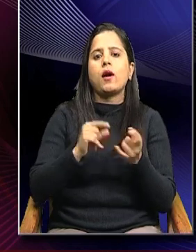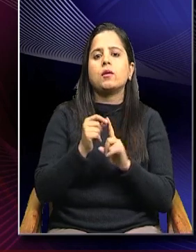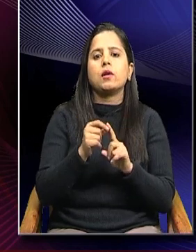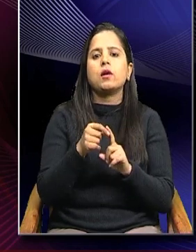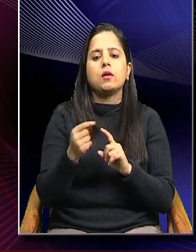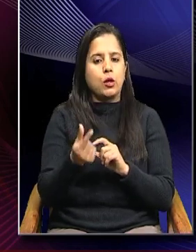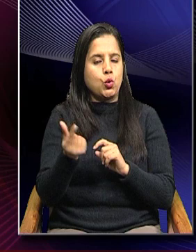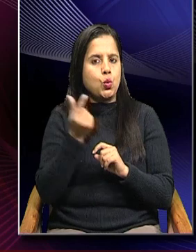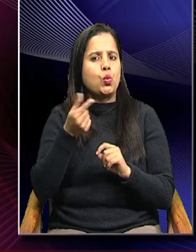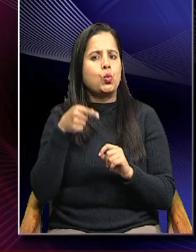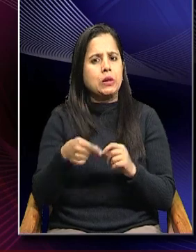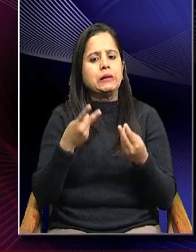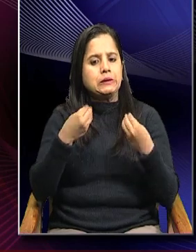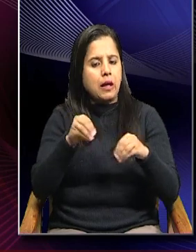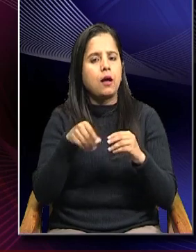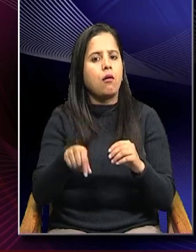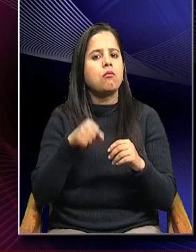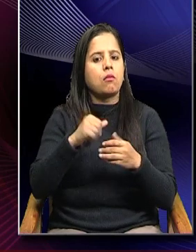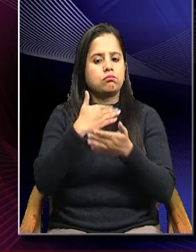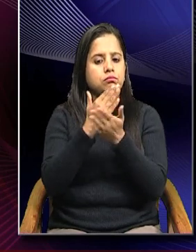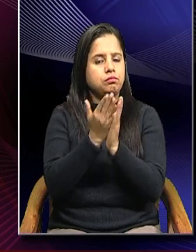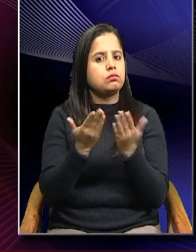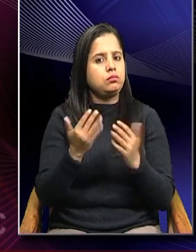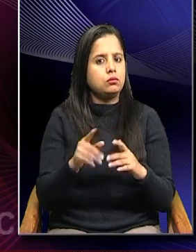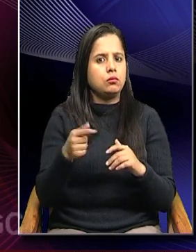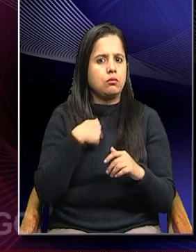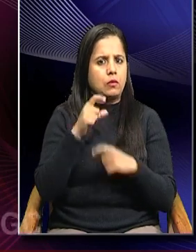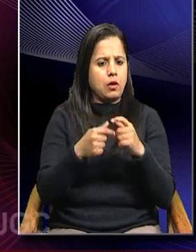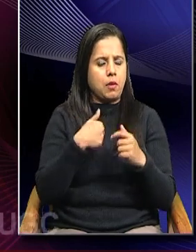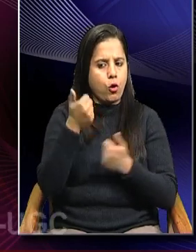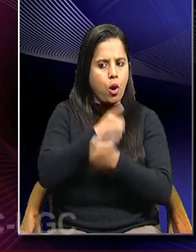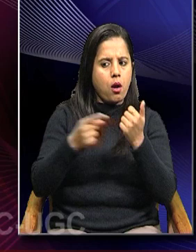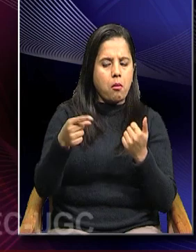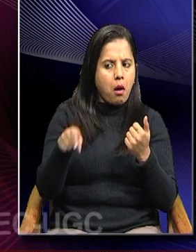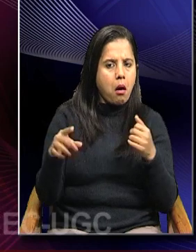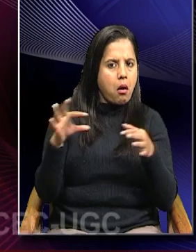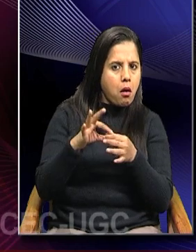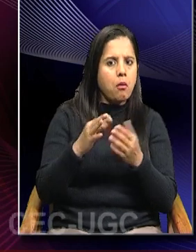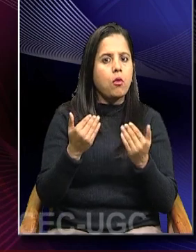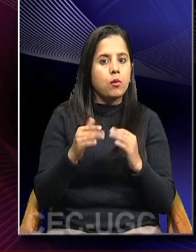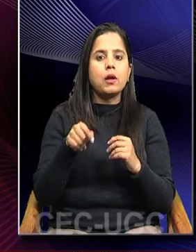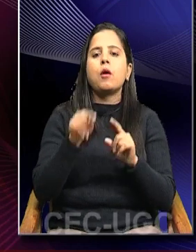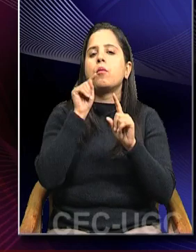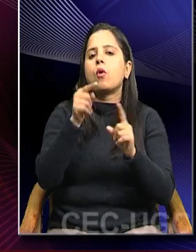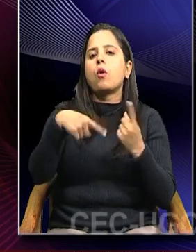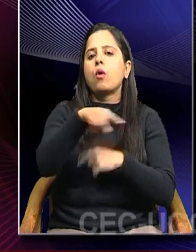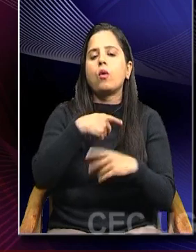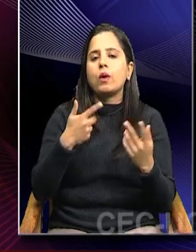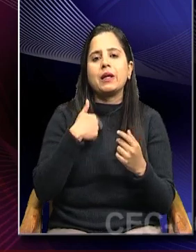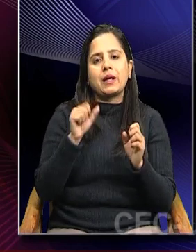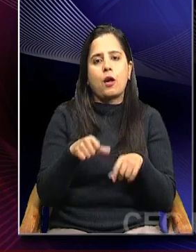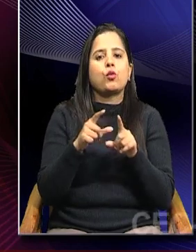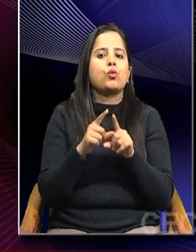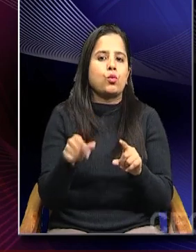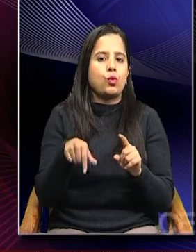selling proposition, which may differentiate my company with that of my competitors. So here is the point where we can do a kind